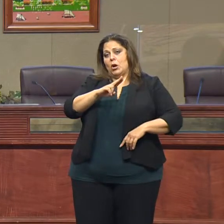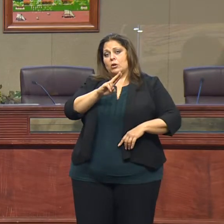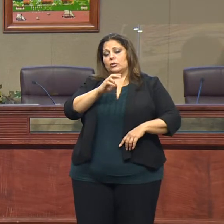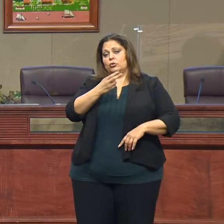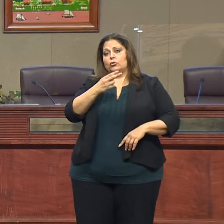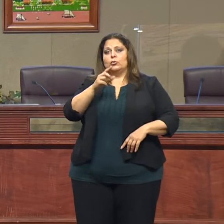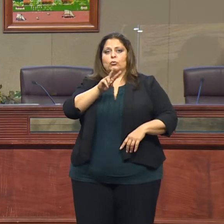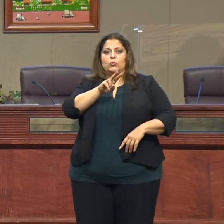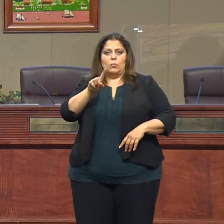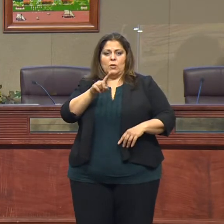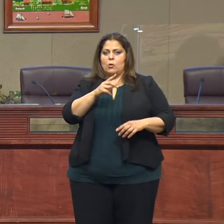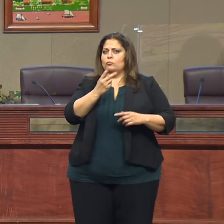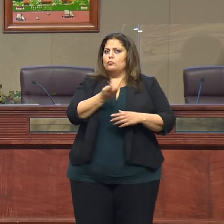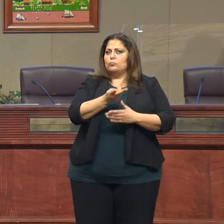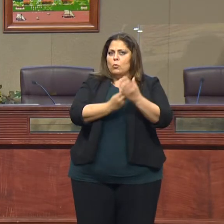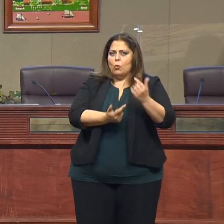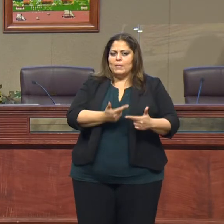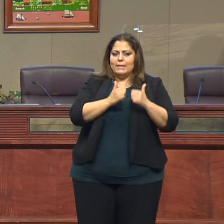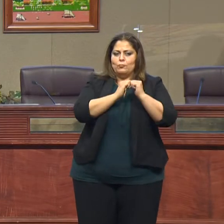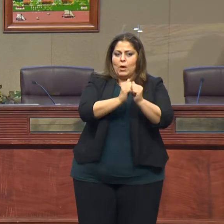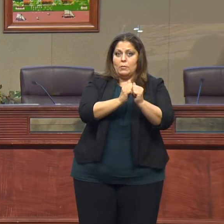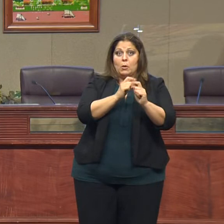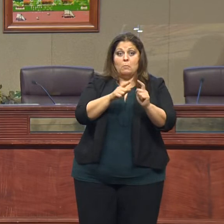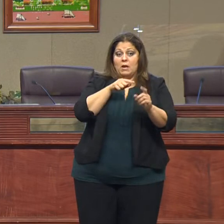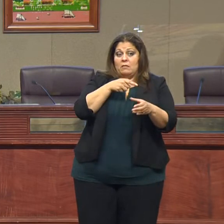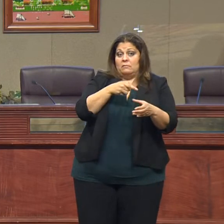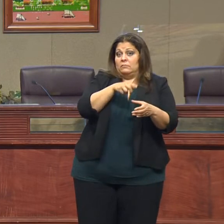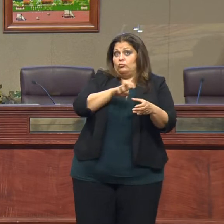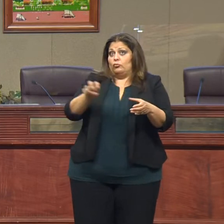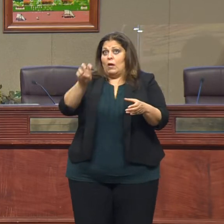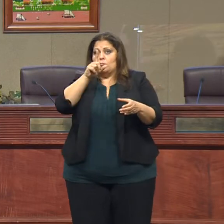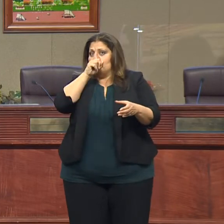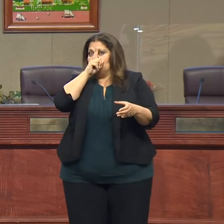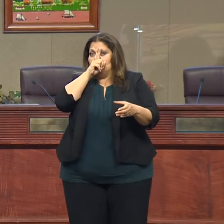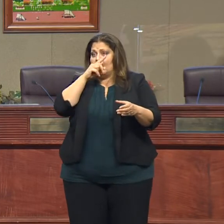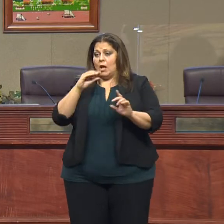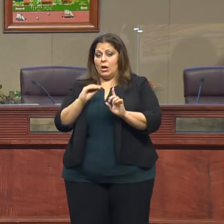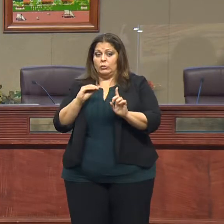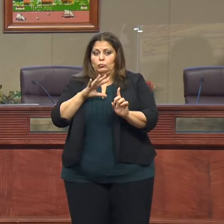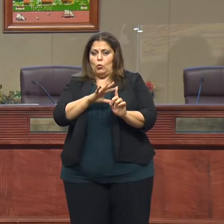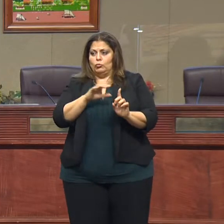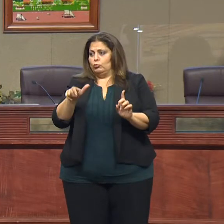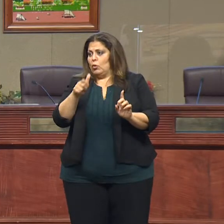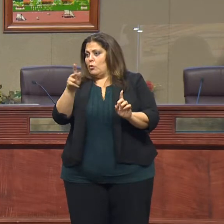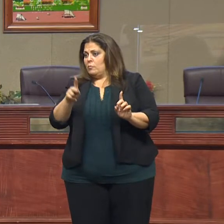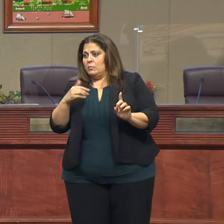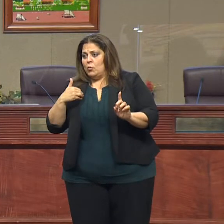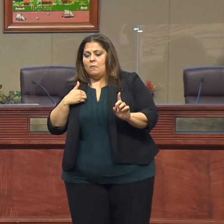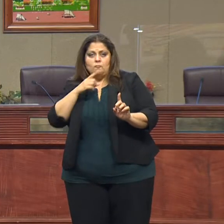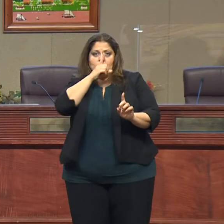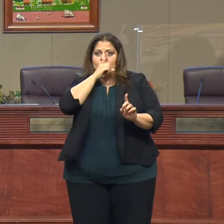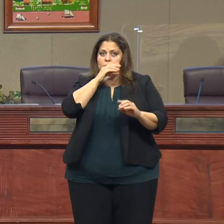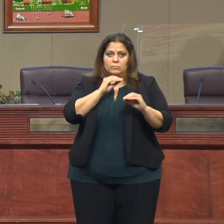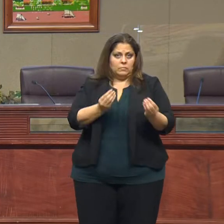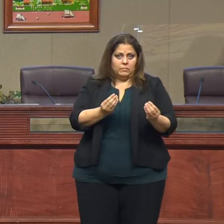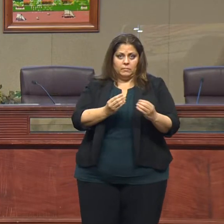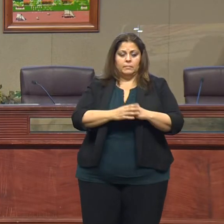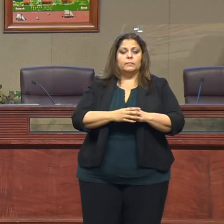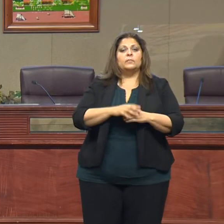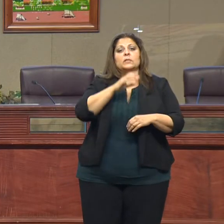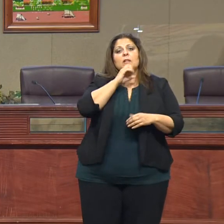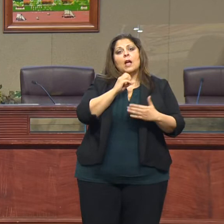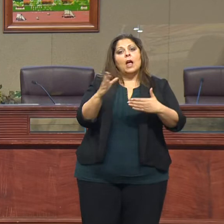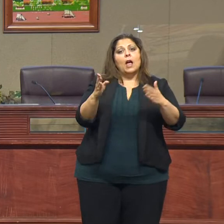same household and there was no reported travel and no known exposures to other positive cases. The age